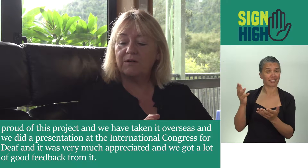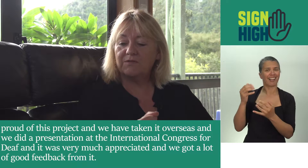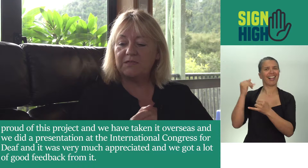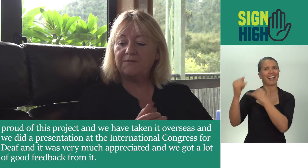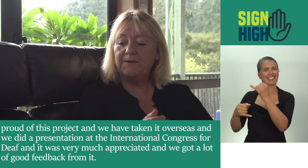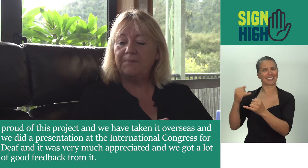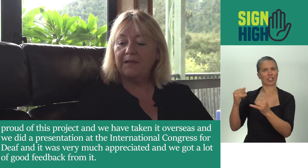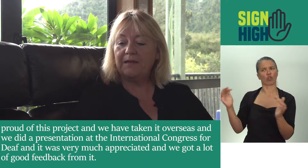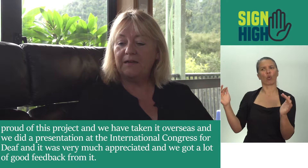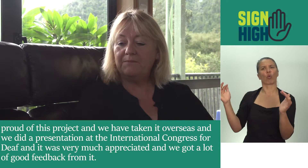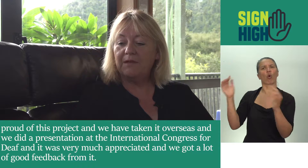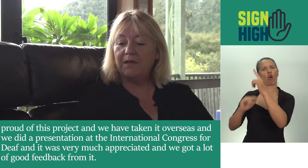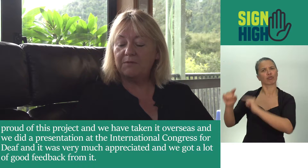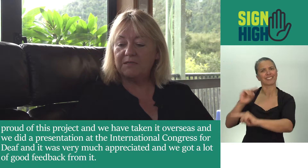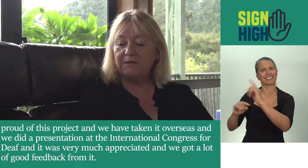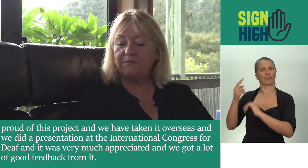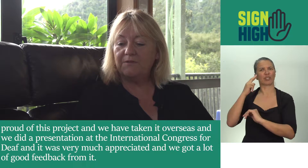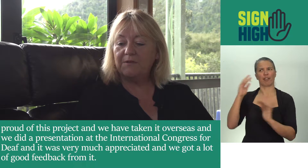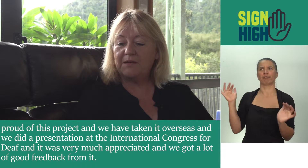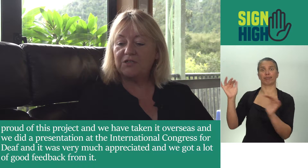for Deaf, and it was very much